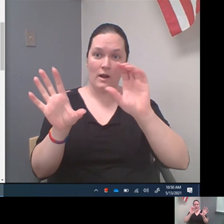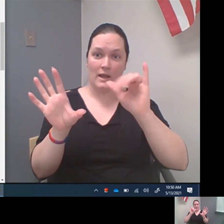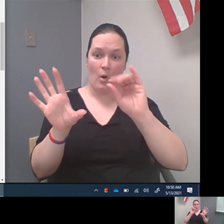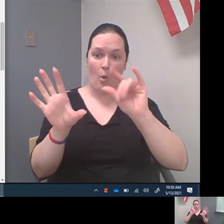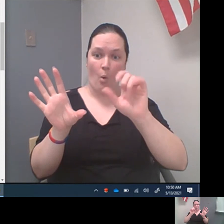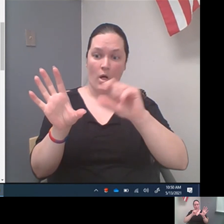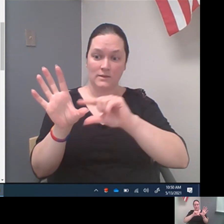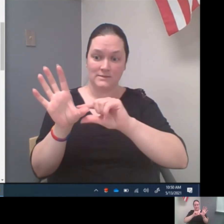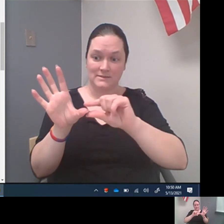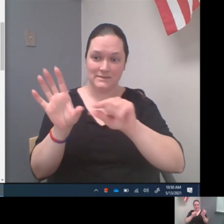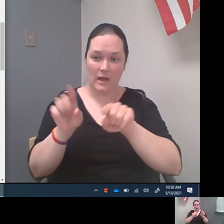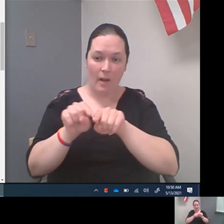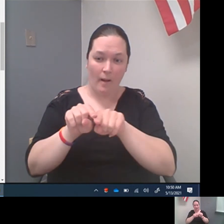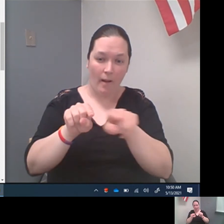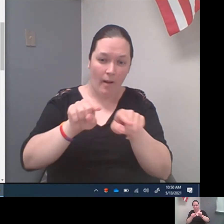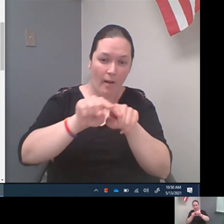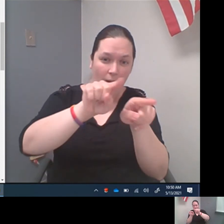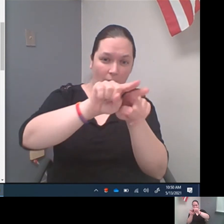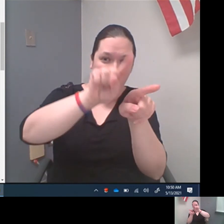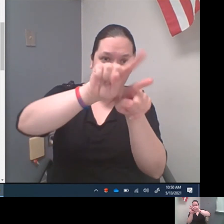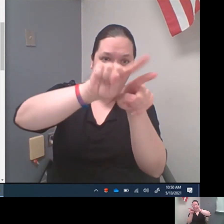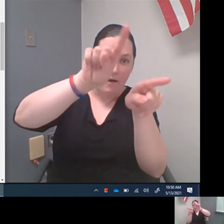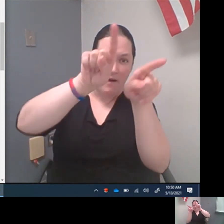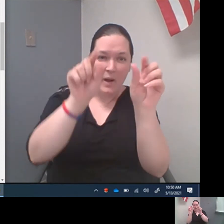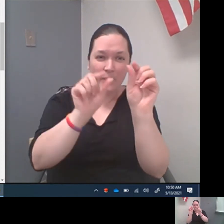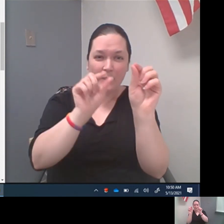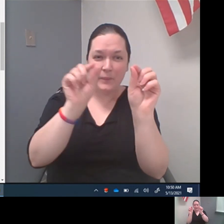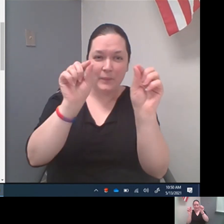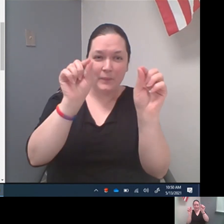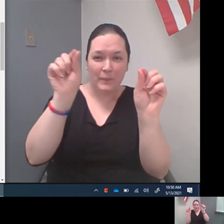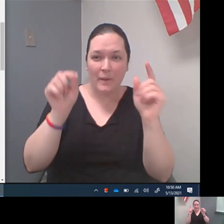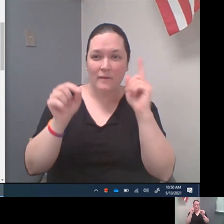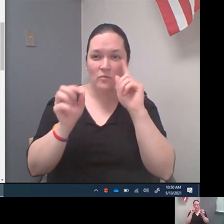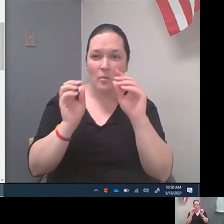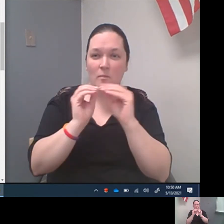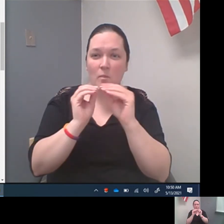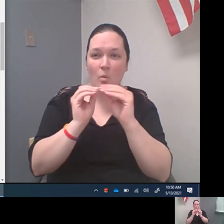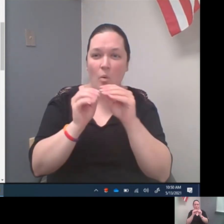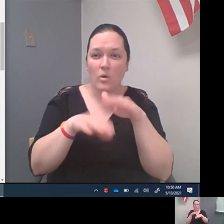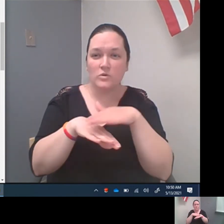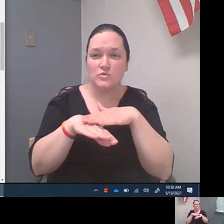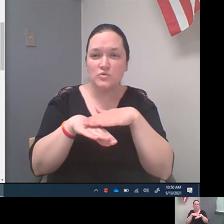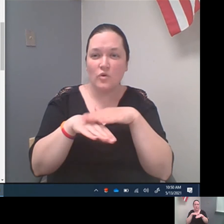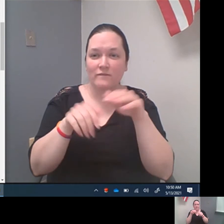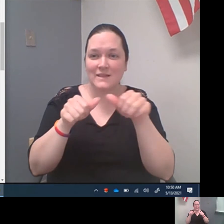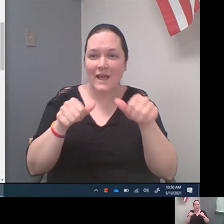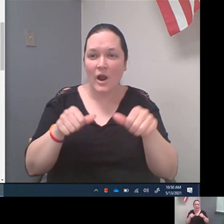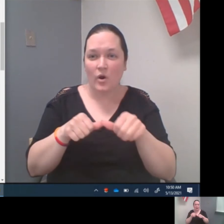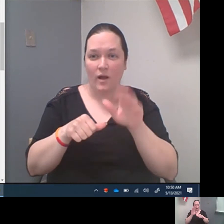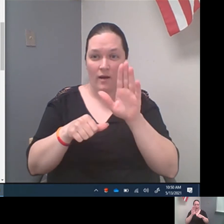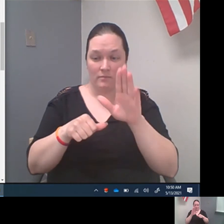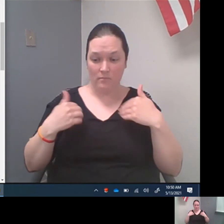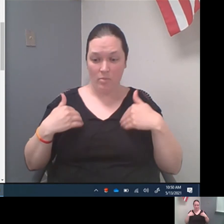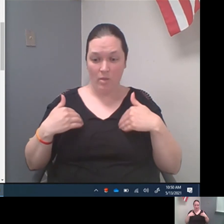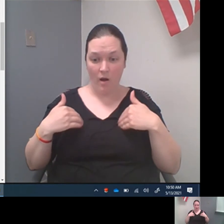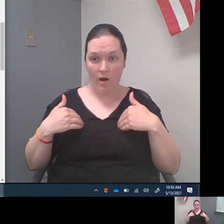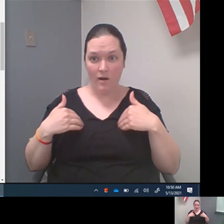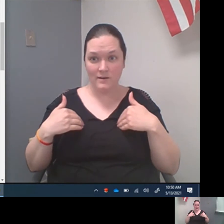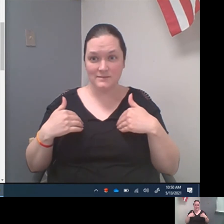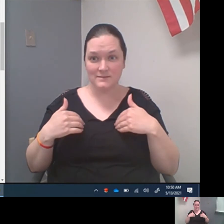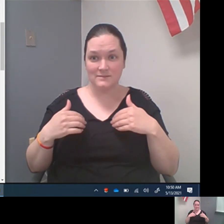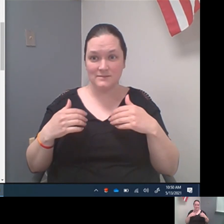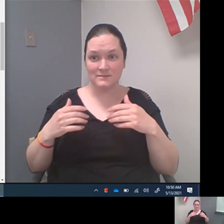and branching. Again, why are they doing that? They're doing that to increase the surface area. And so your lungs are small, but I remember